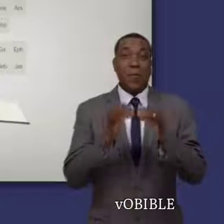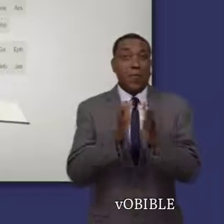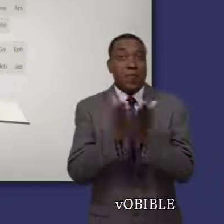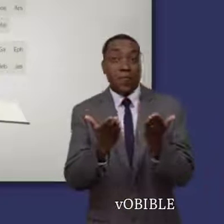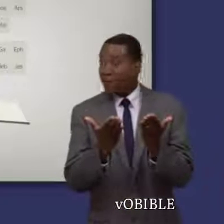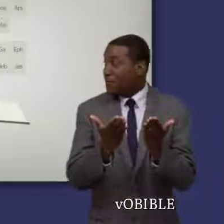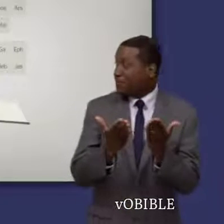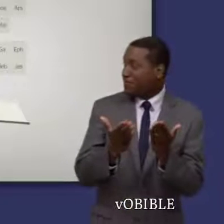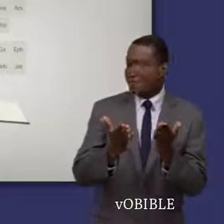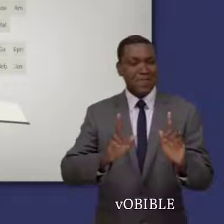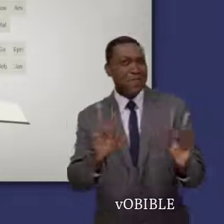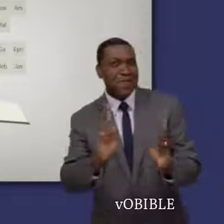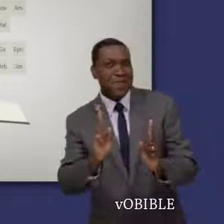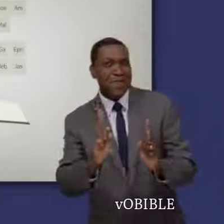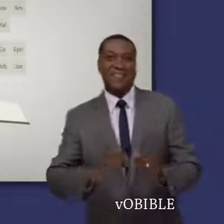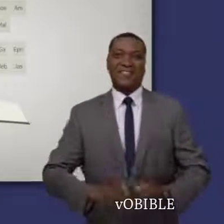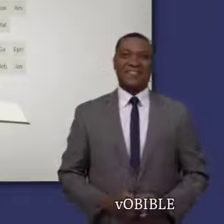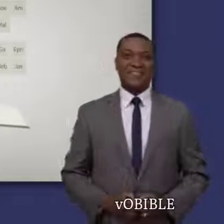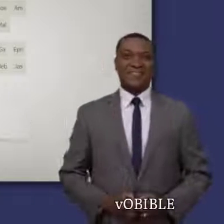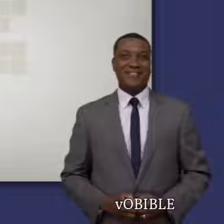An introduction to the book of Genesis.